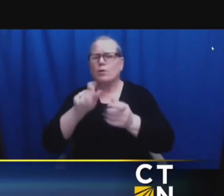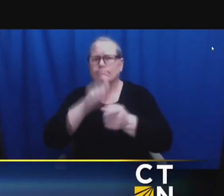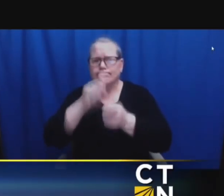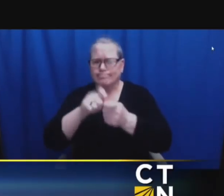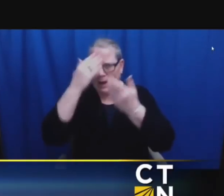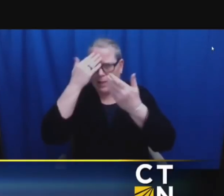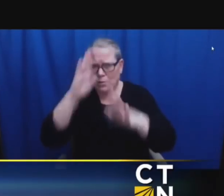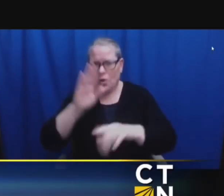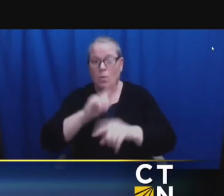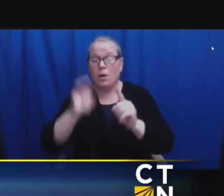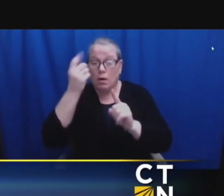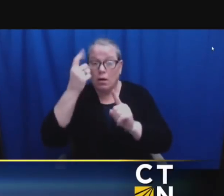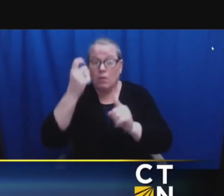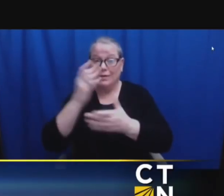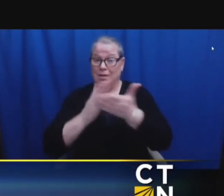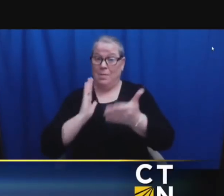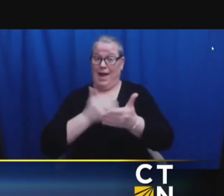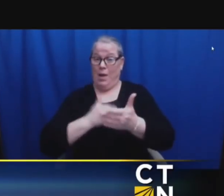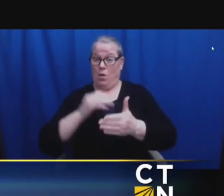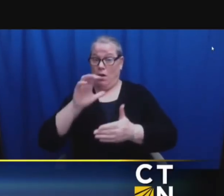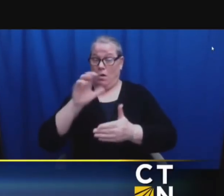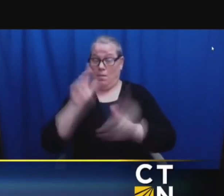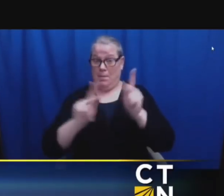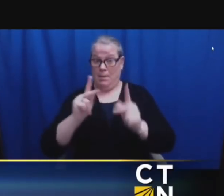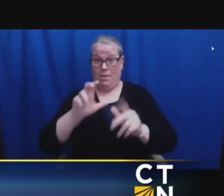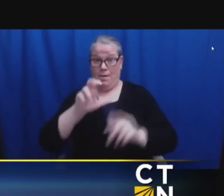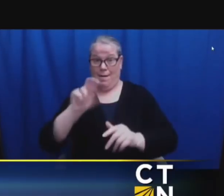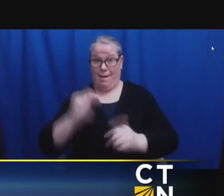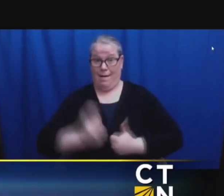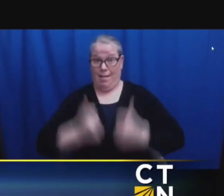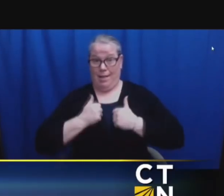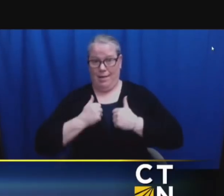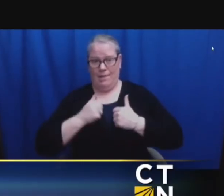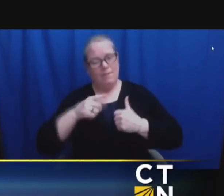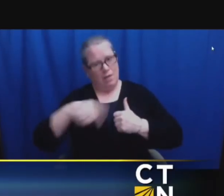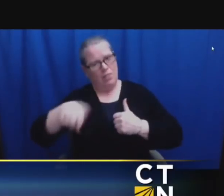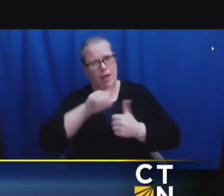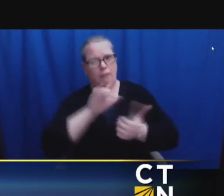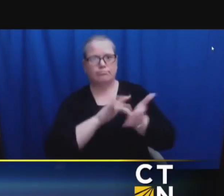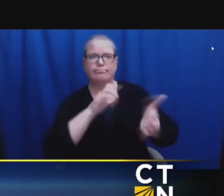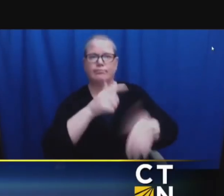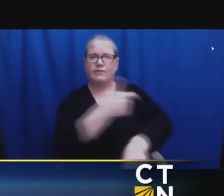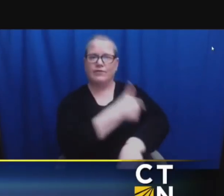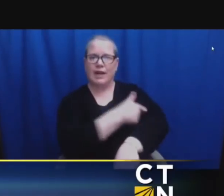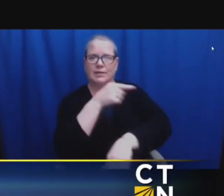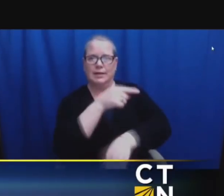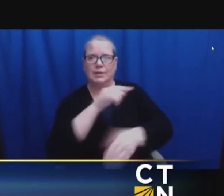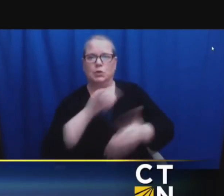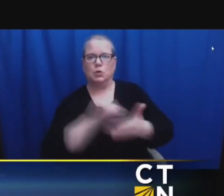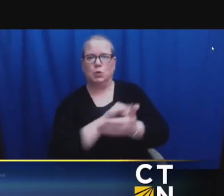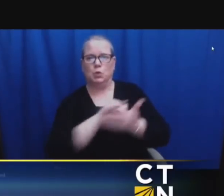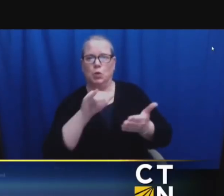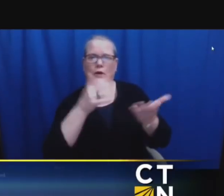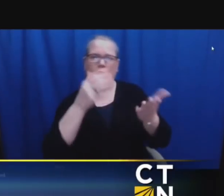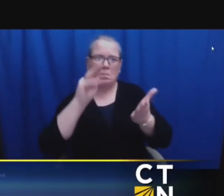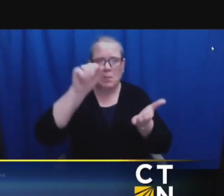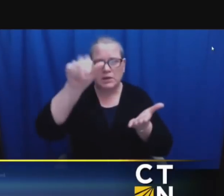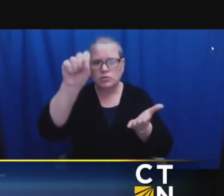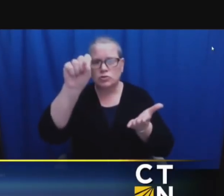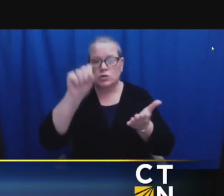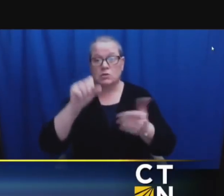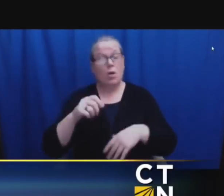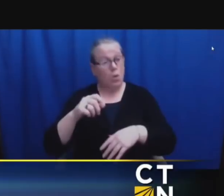So we'll keep an eye on it, but at this point we don't think there's anything out of balance there. It's reciprocal.